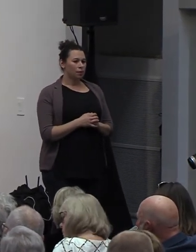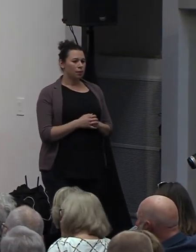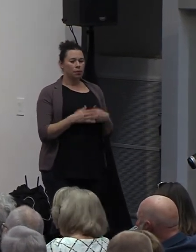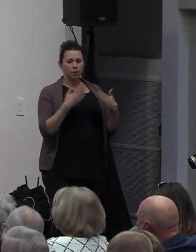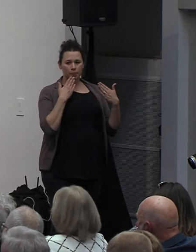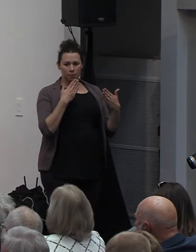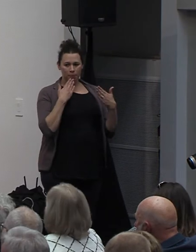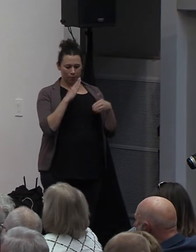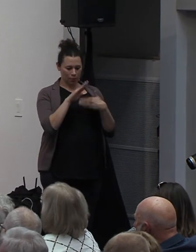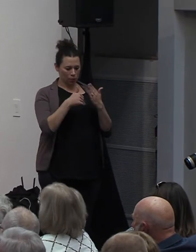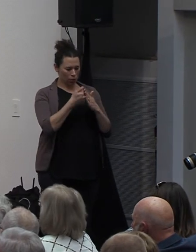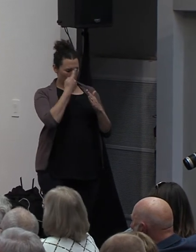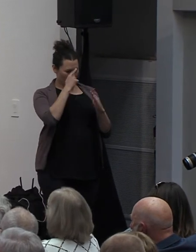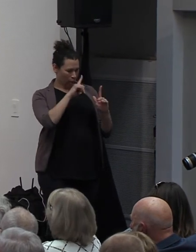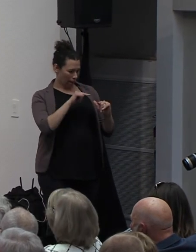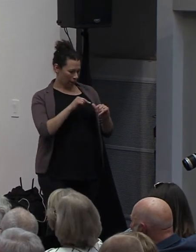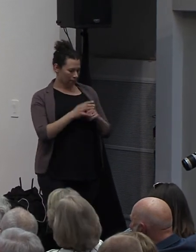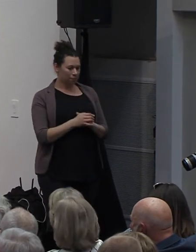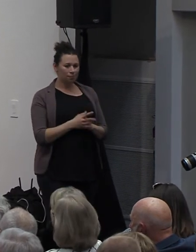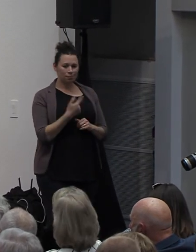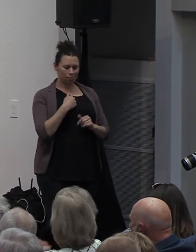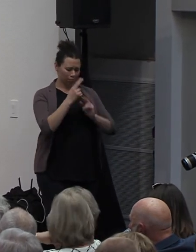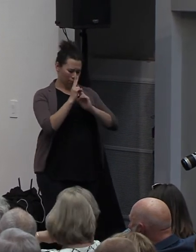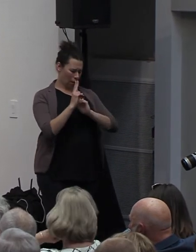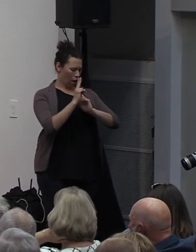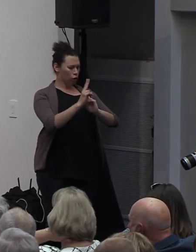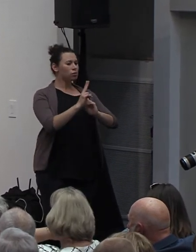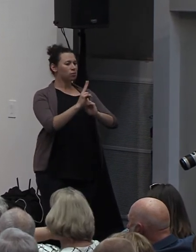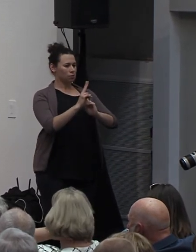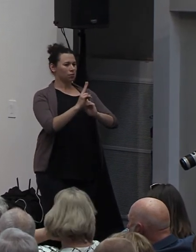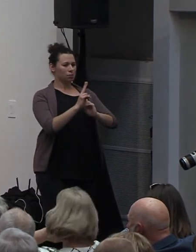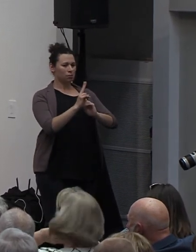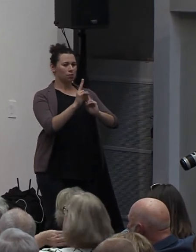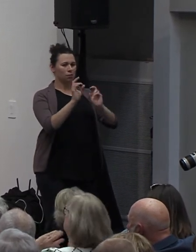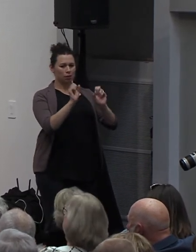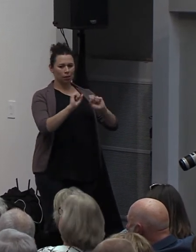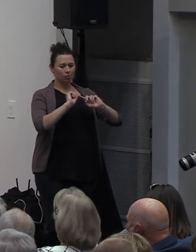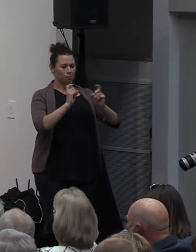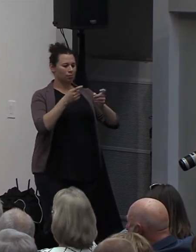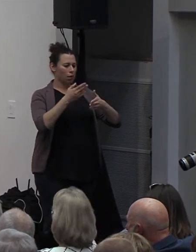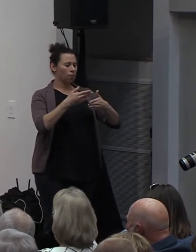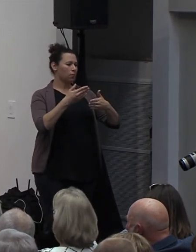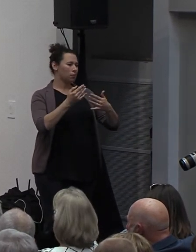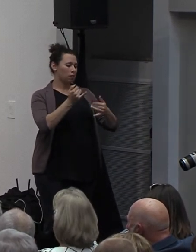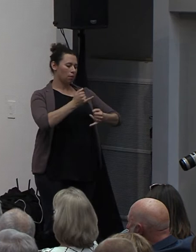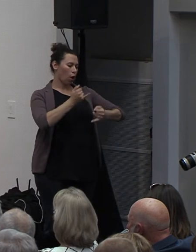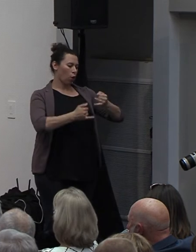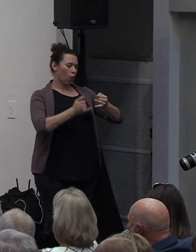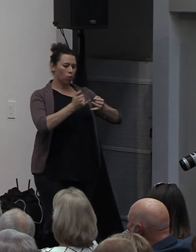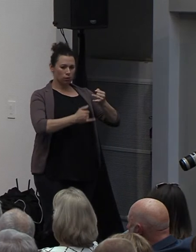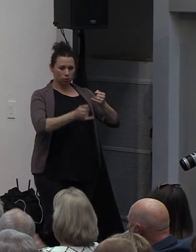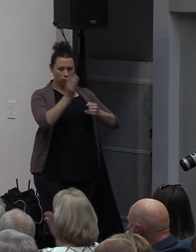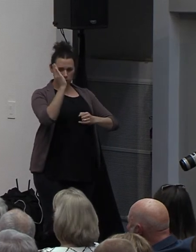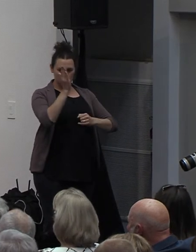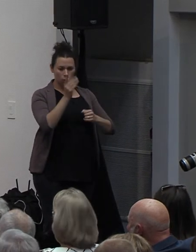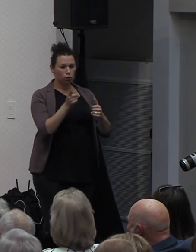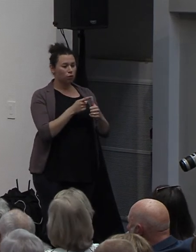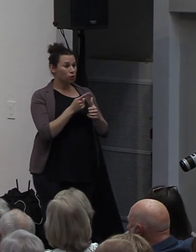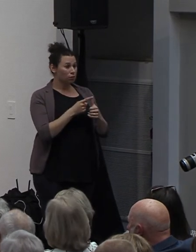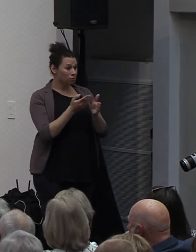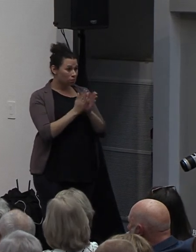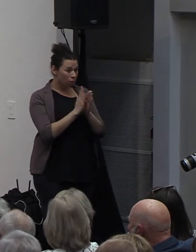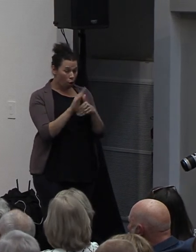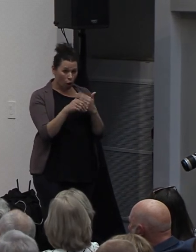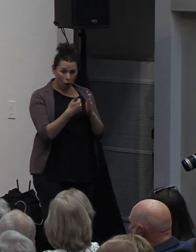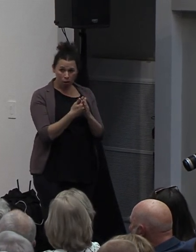Thank you all for coming out. I am honored to have the privilege to give closing remarks tonight. I would first like to ask you